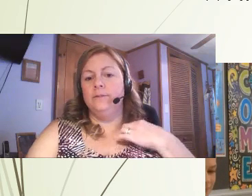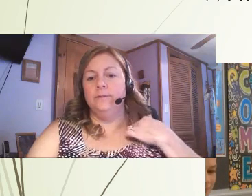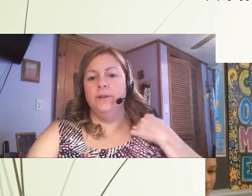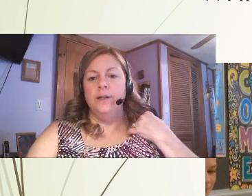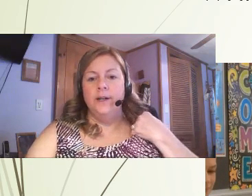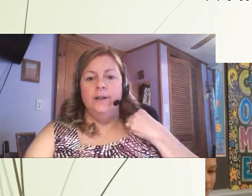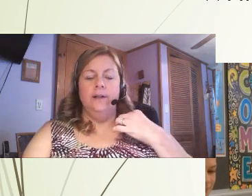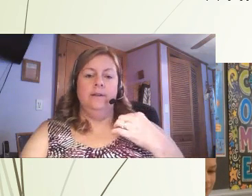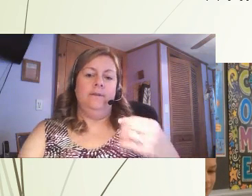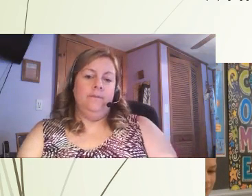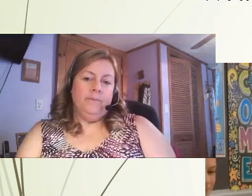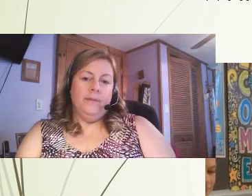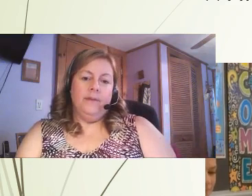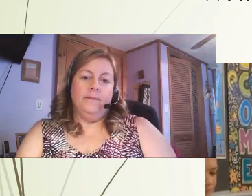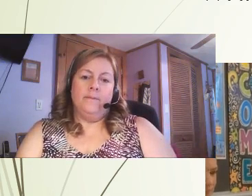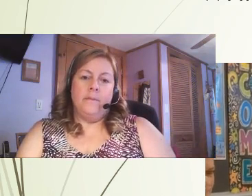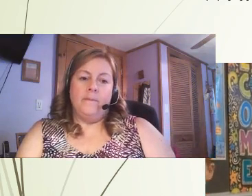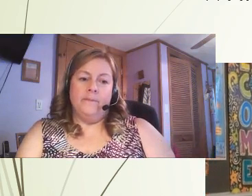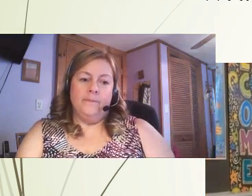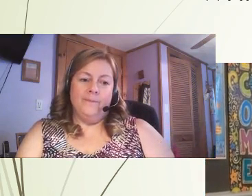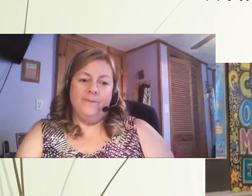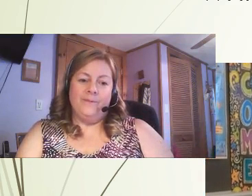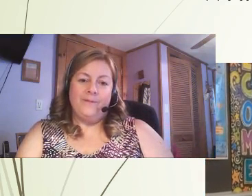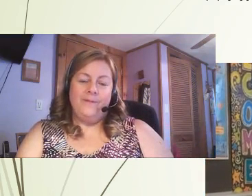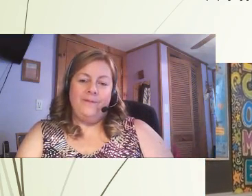It was clear.